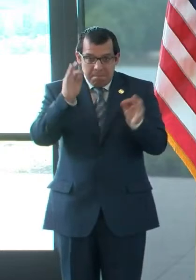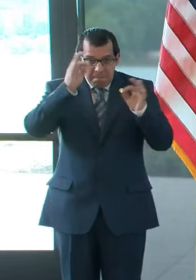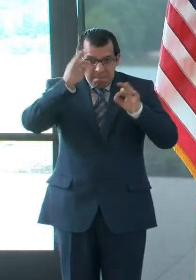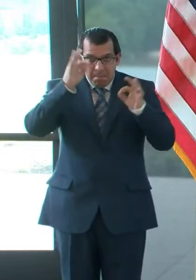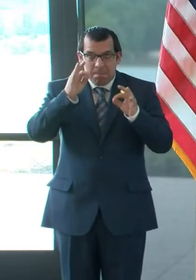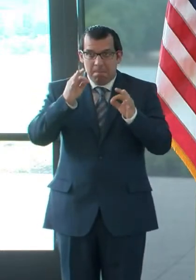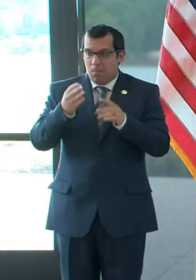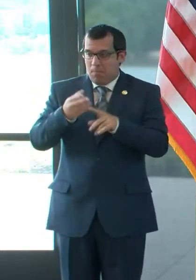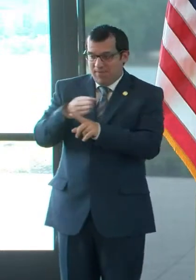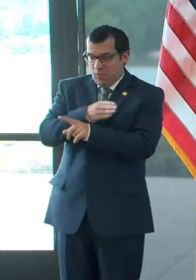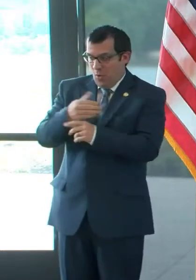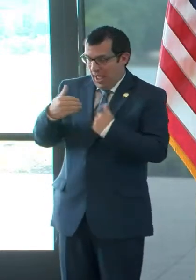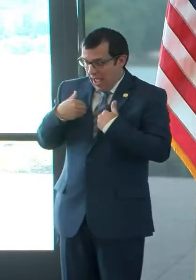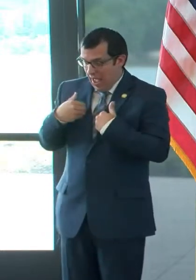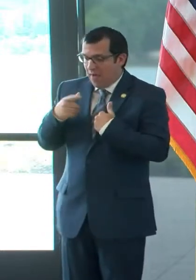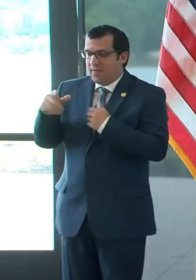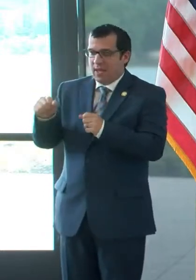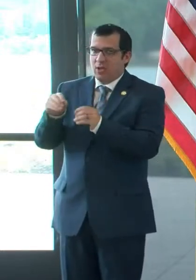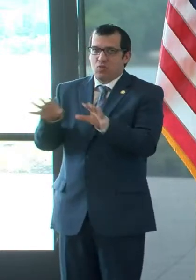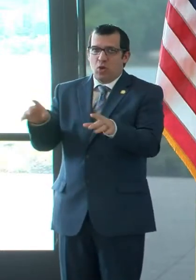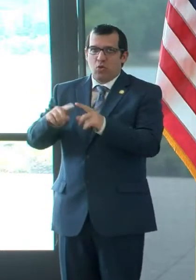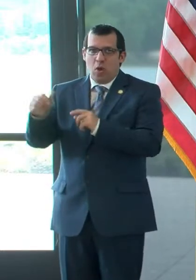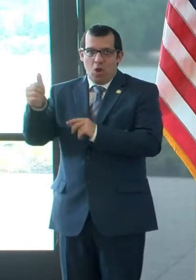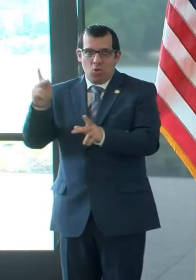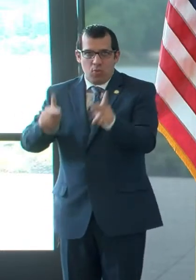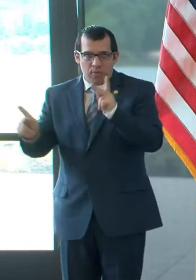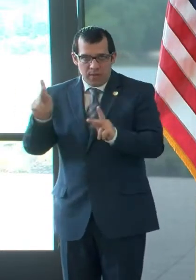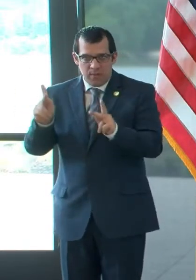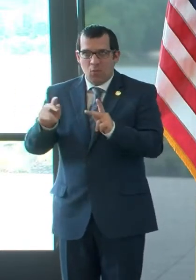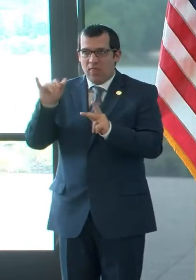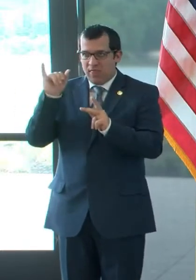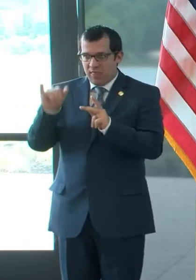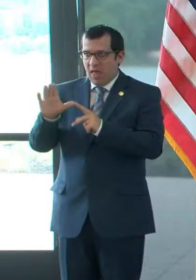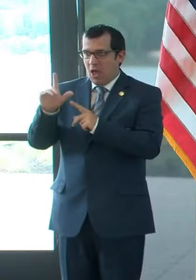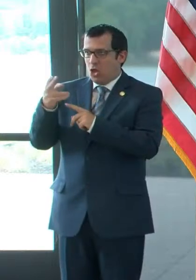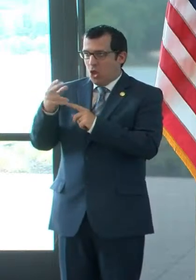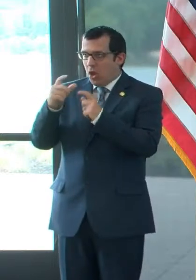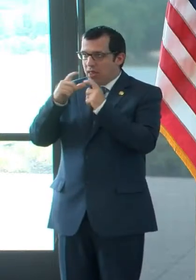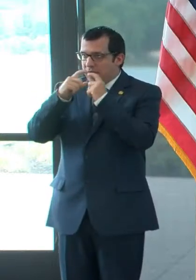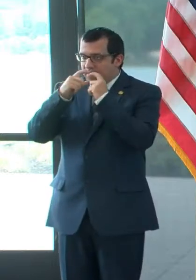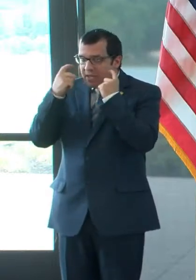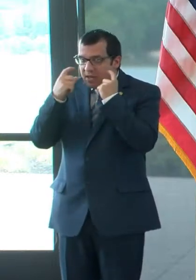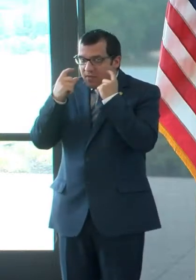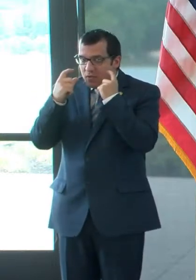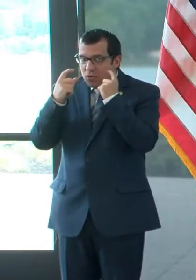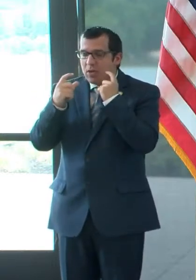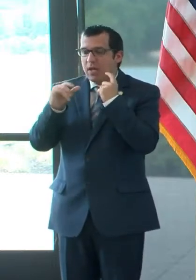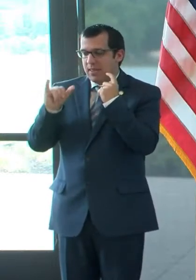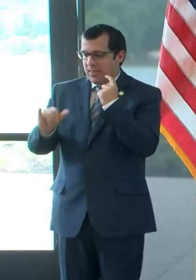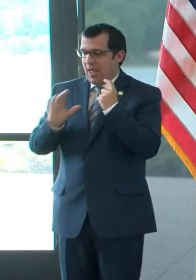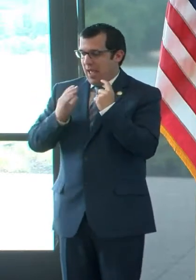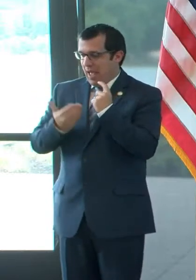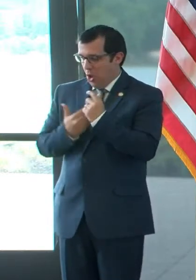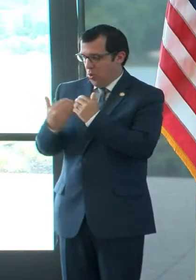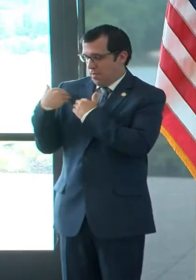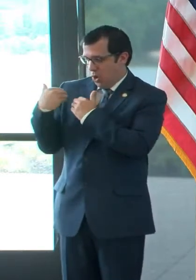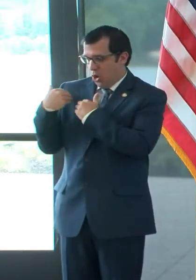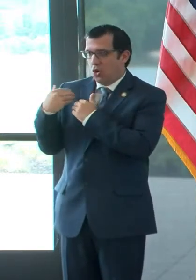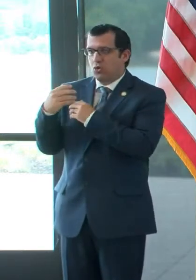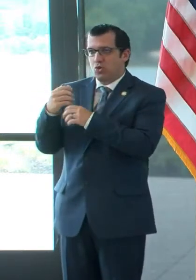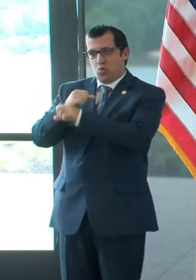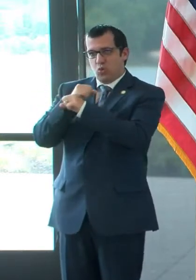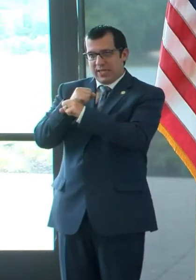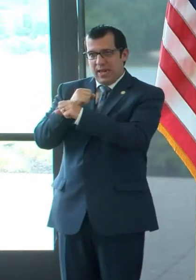developed symptoms, to other people. So we wear the cloth face coverings to do our part to protect